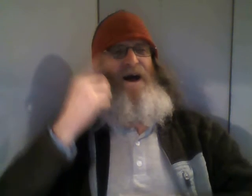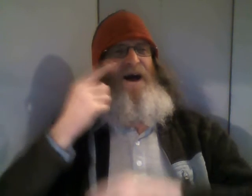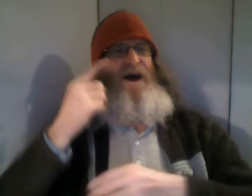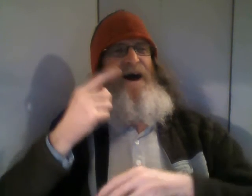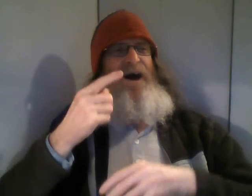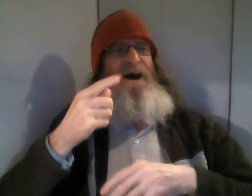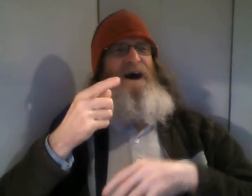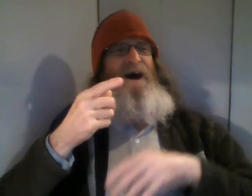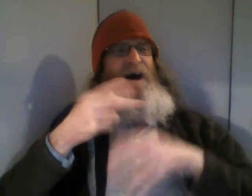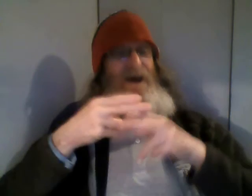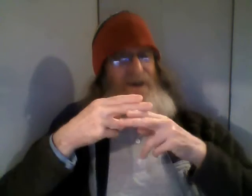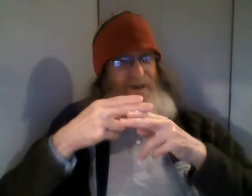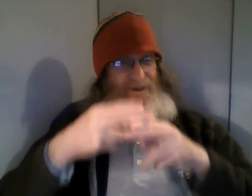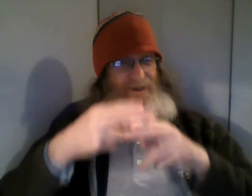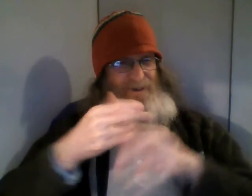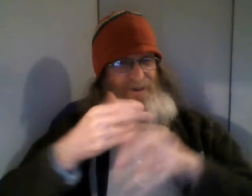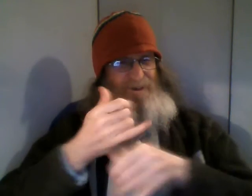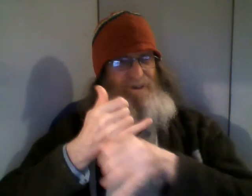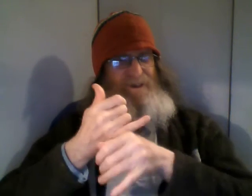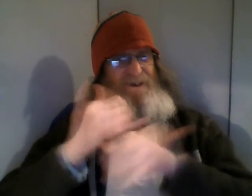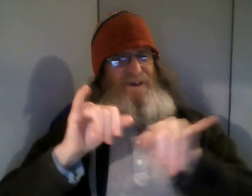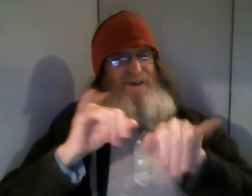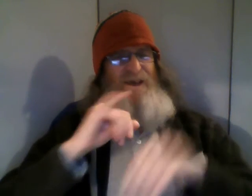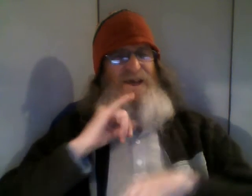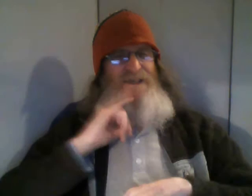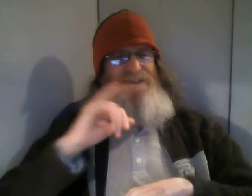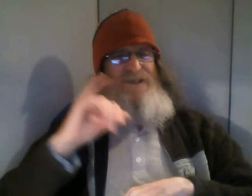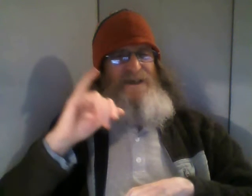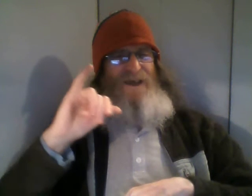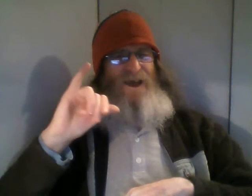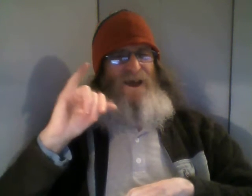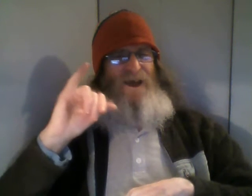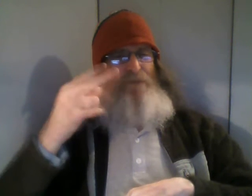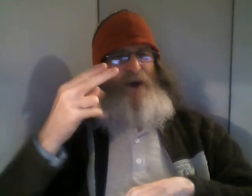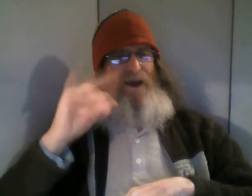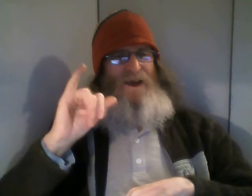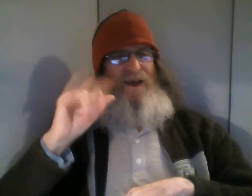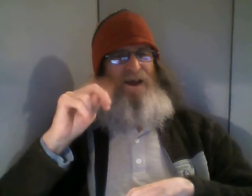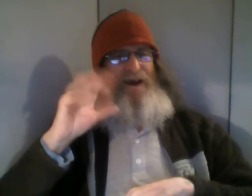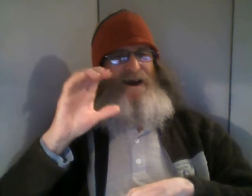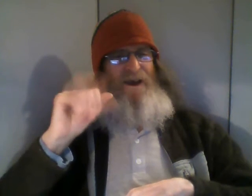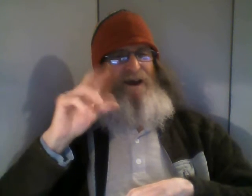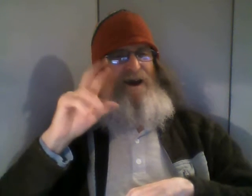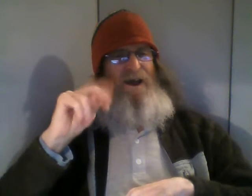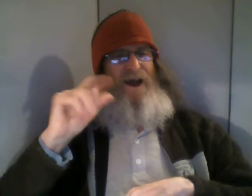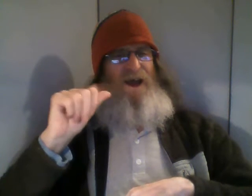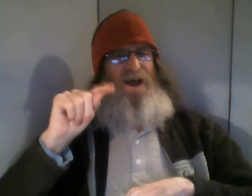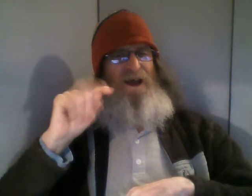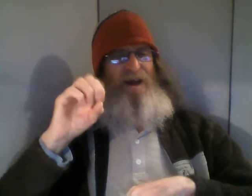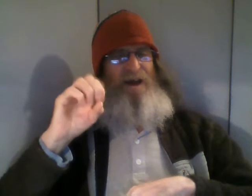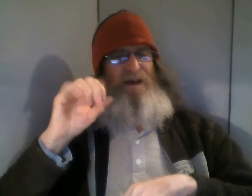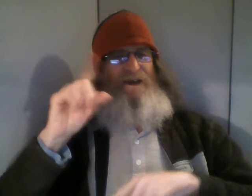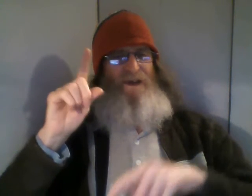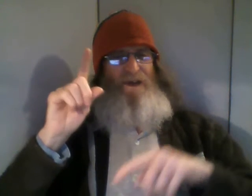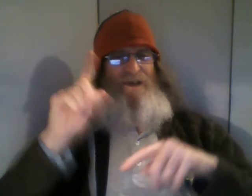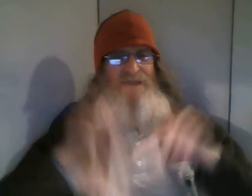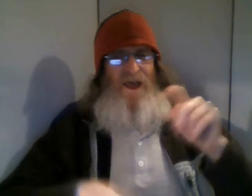And delivery, you know. You got that catering thing down pretty good. No! No, that is not